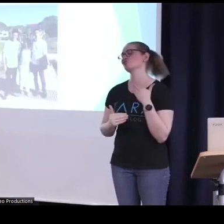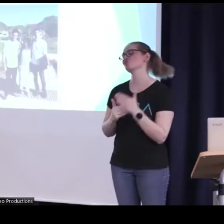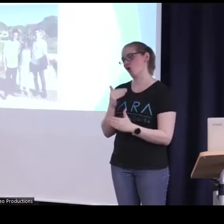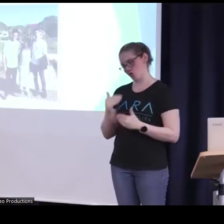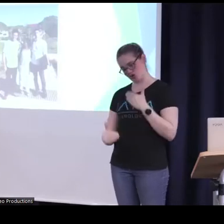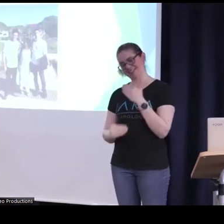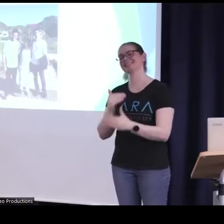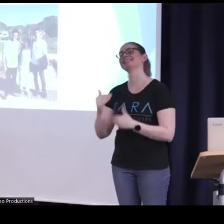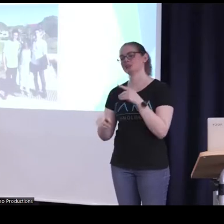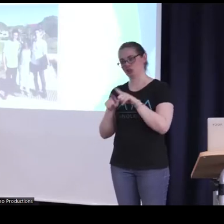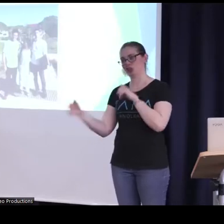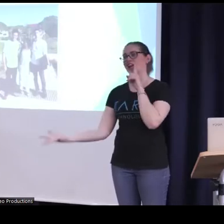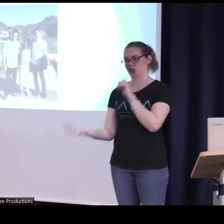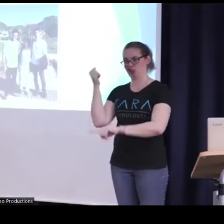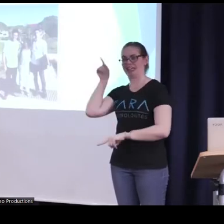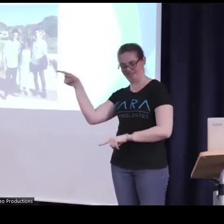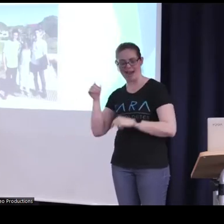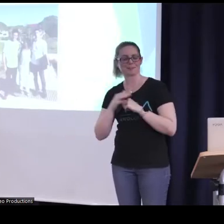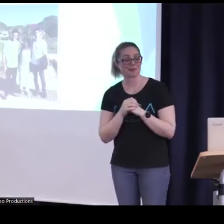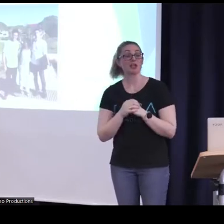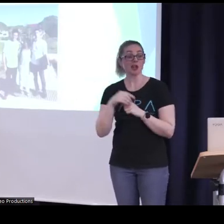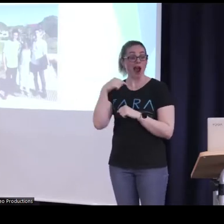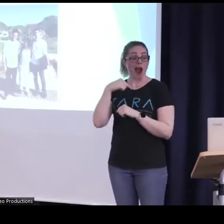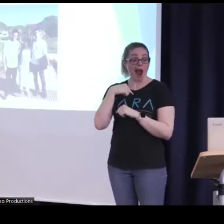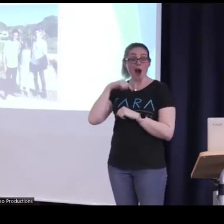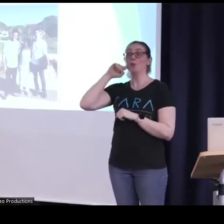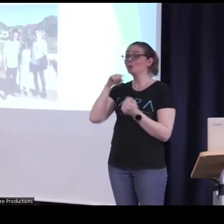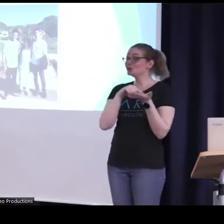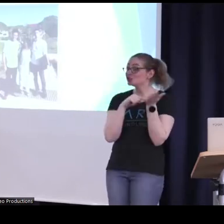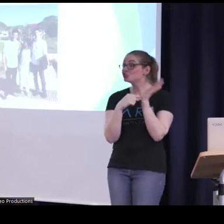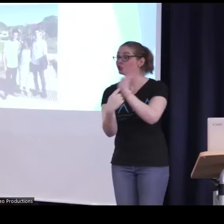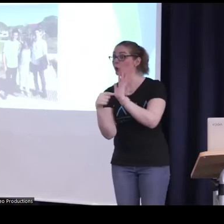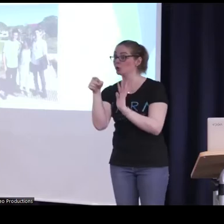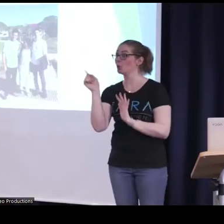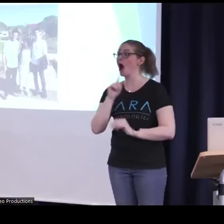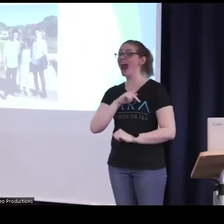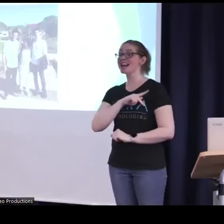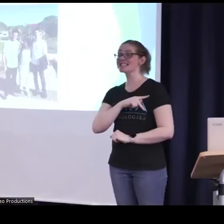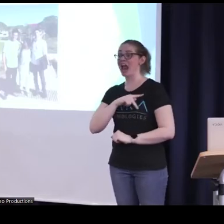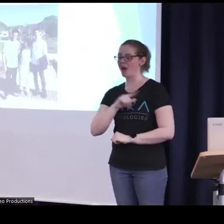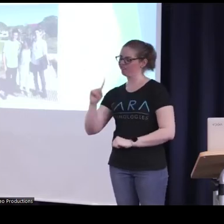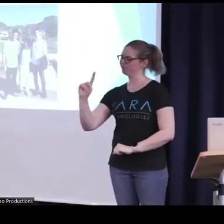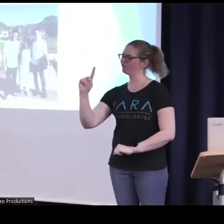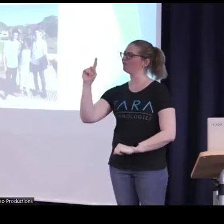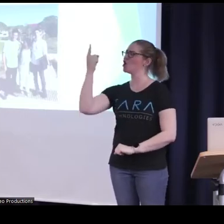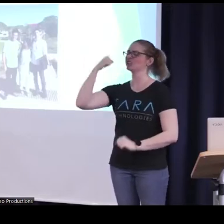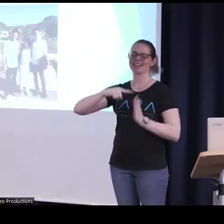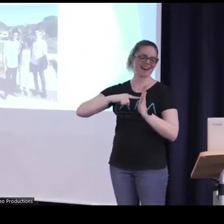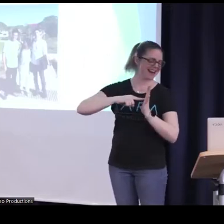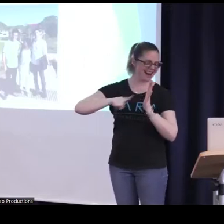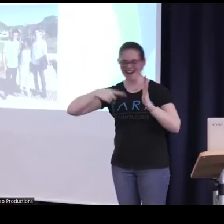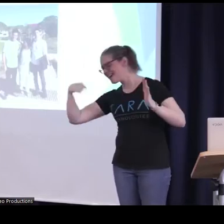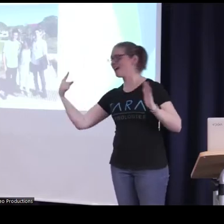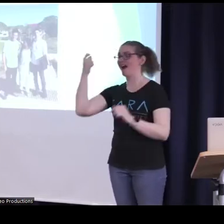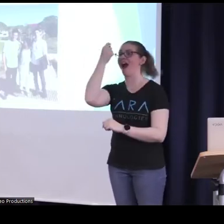And of course, it was a long process to get there. It took a long time to achieve this. And let me show you a bit